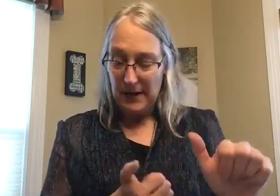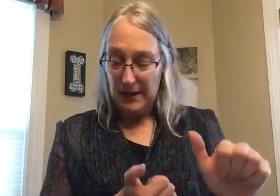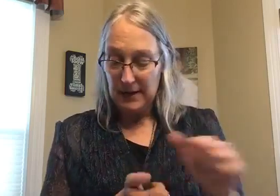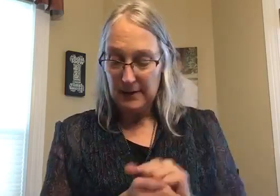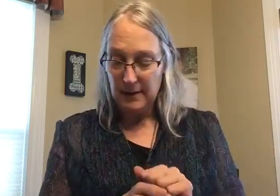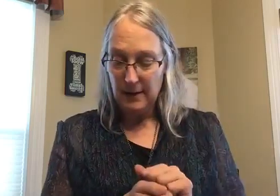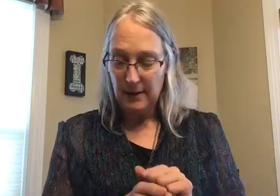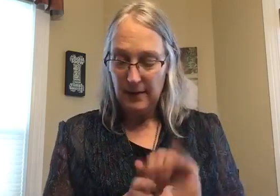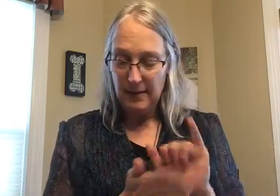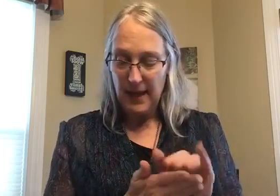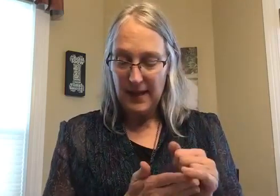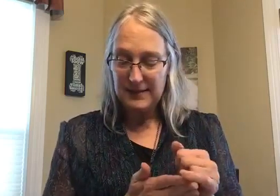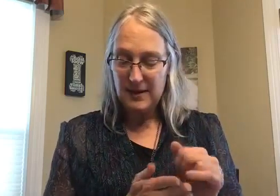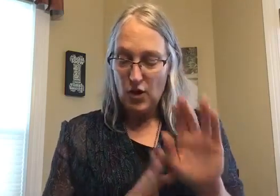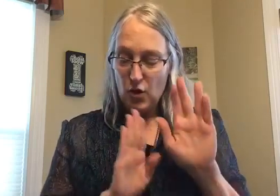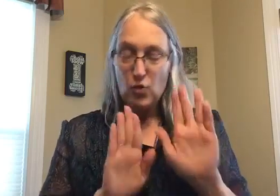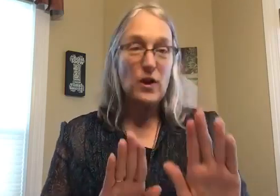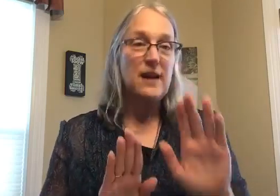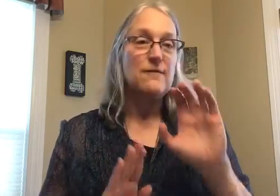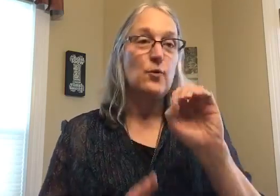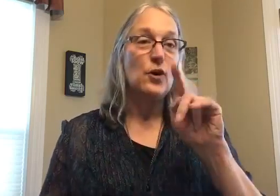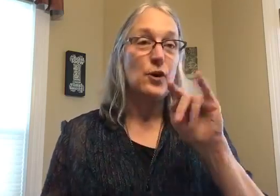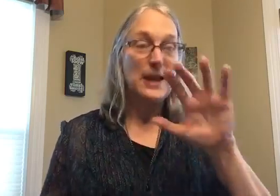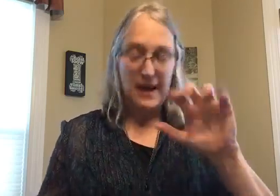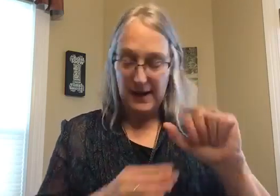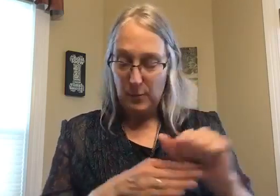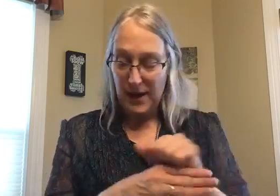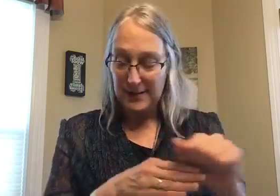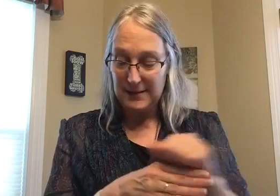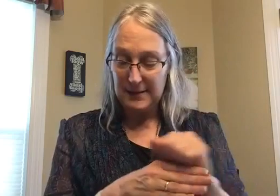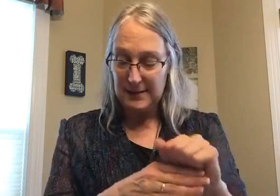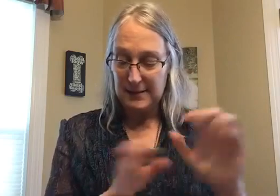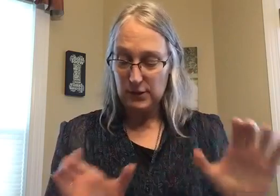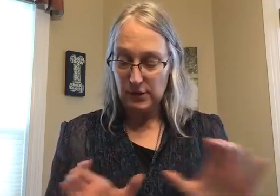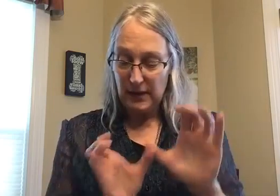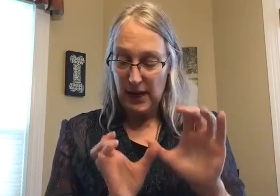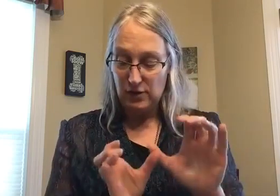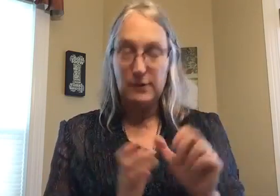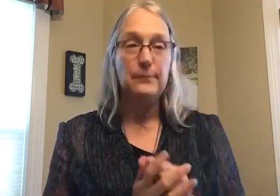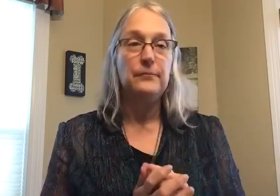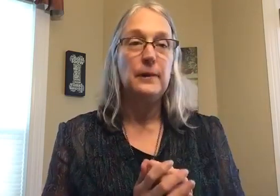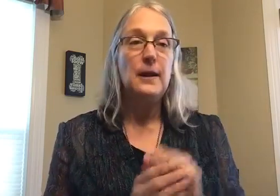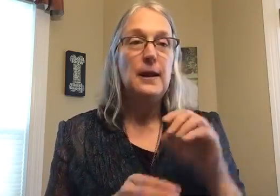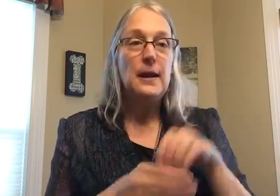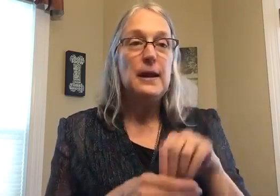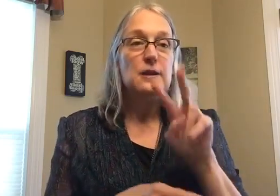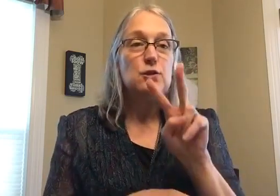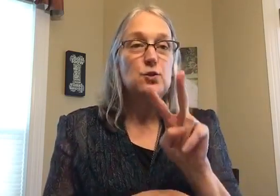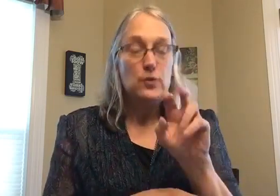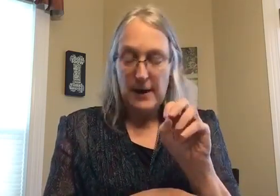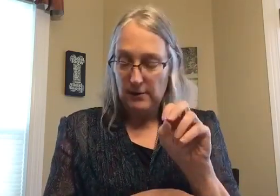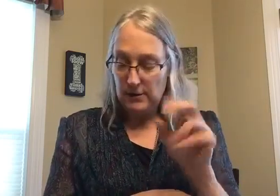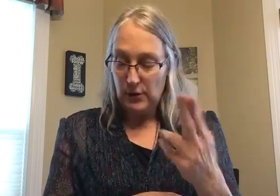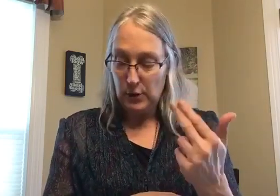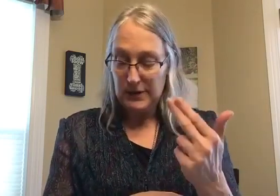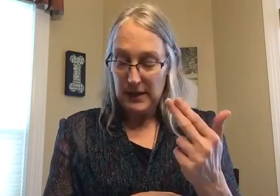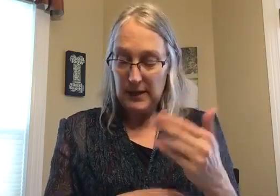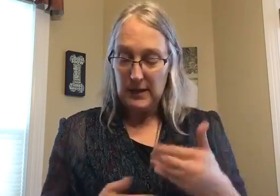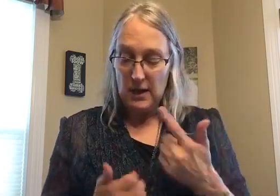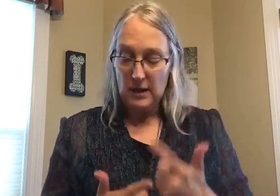contaminated. That's great for organic practices and certification. In 2013, the Young